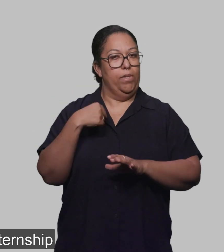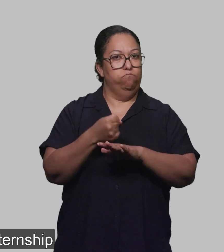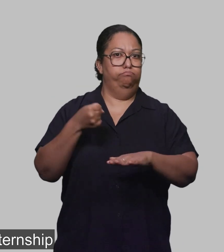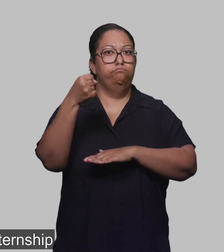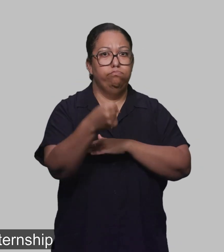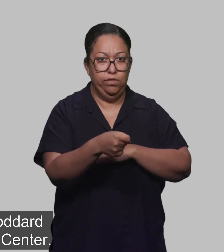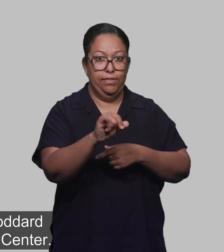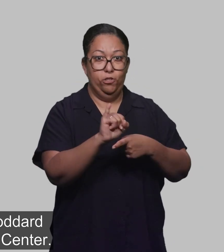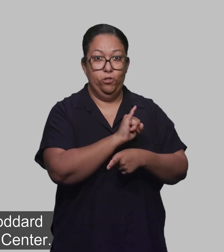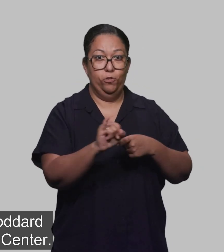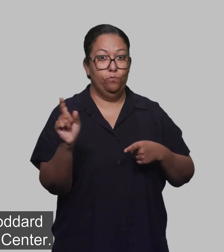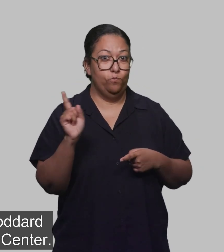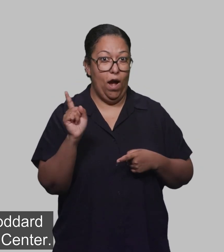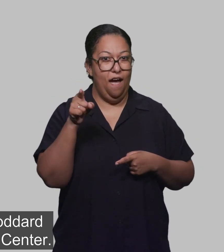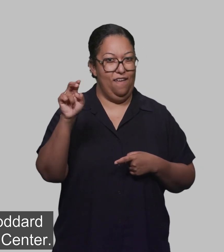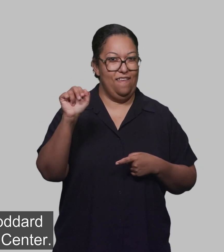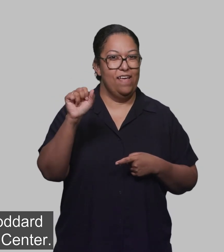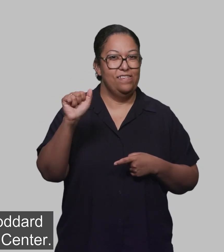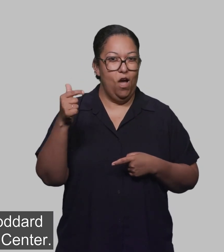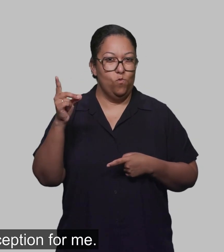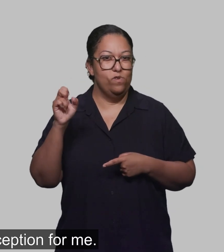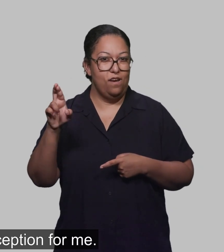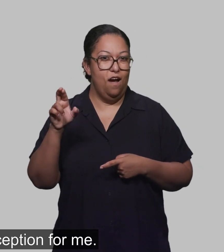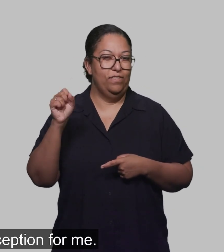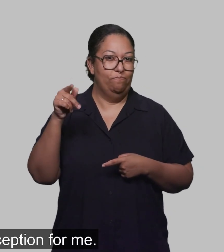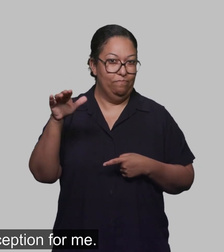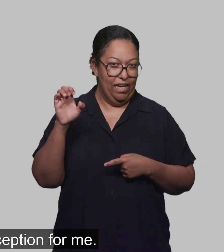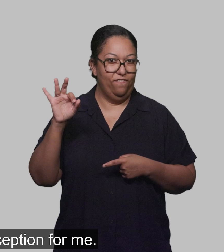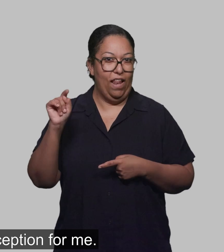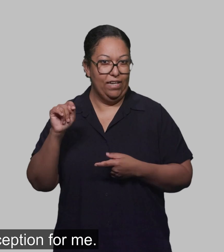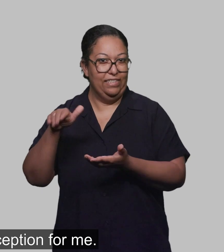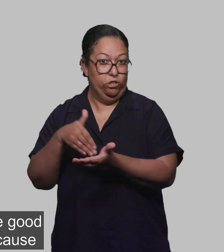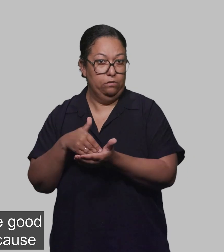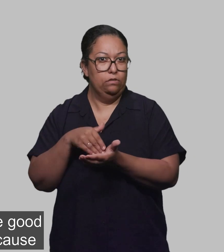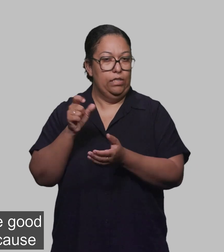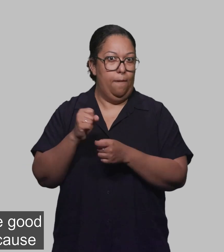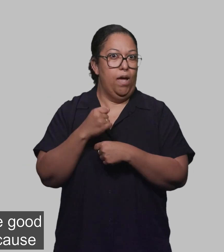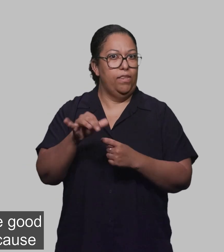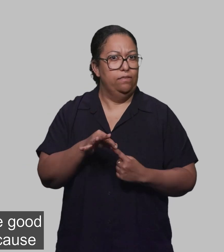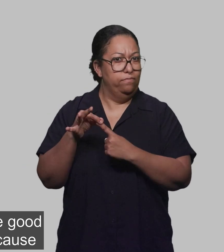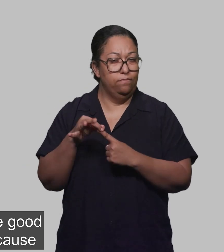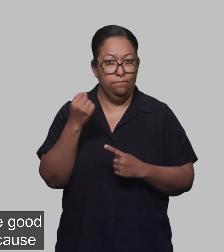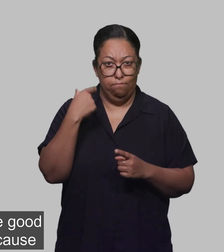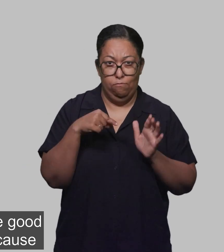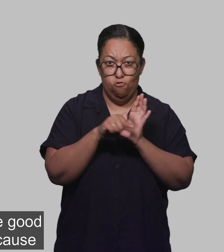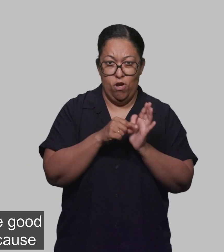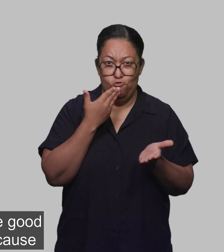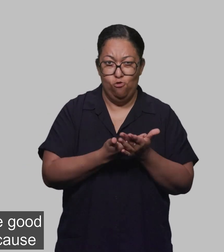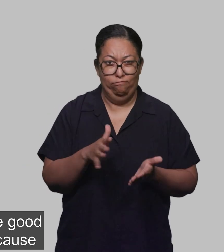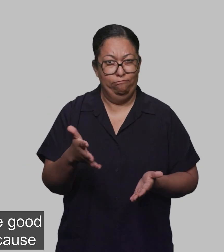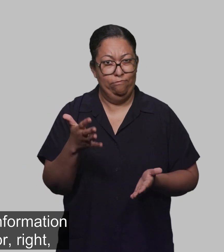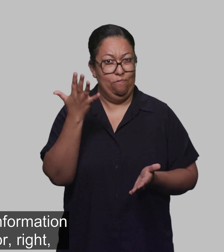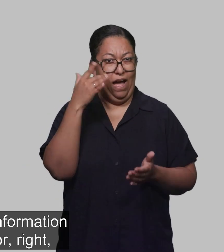an internship at NASA Goddard Space Flight Center. They made that exception for me. I didn't have good